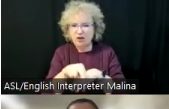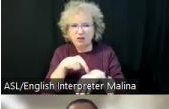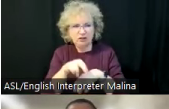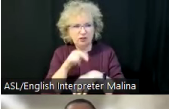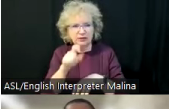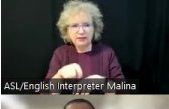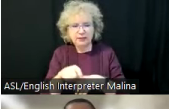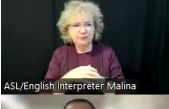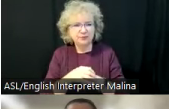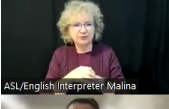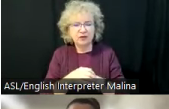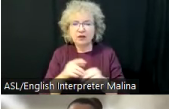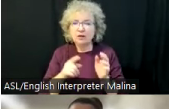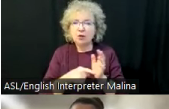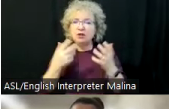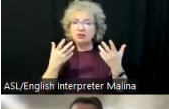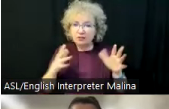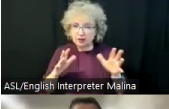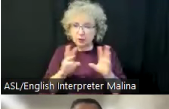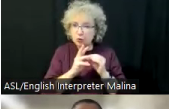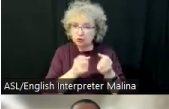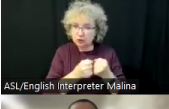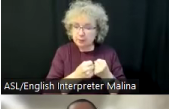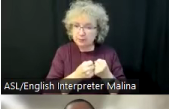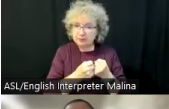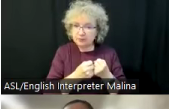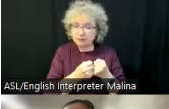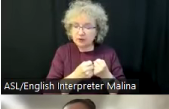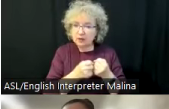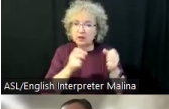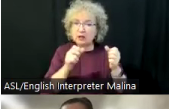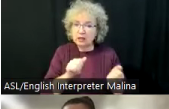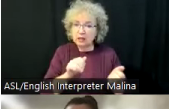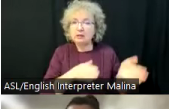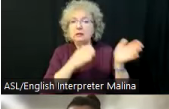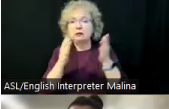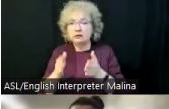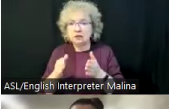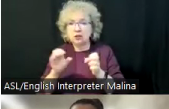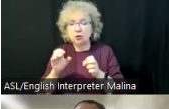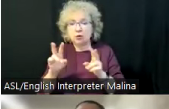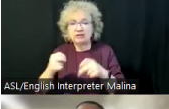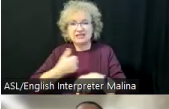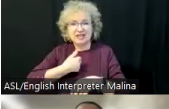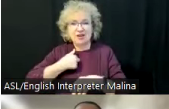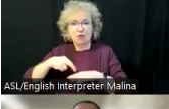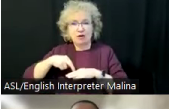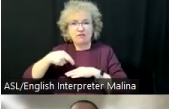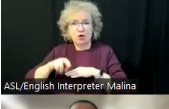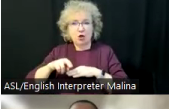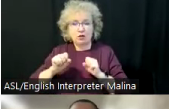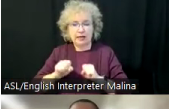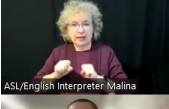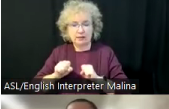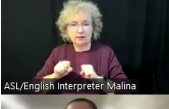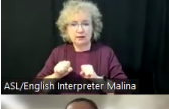And then once they attend a workshop, if a participant attends a workshop, they then are able to do what we call a self referral. Where